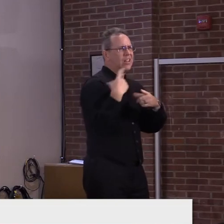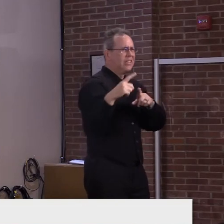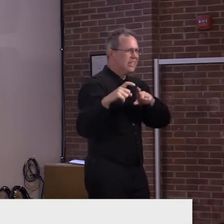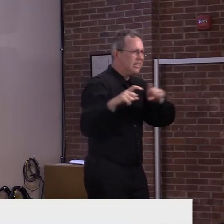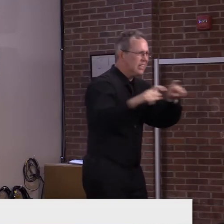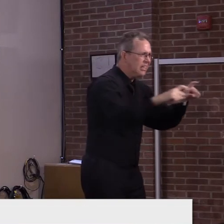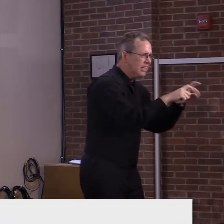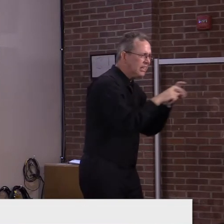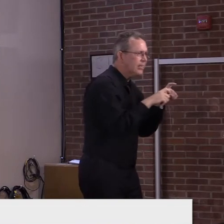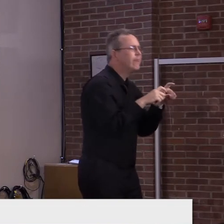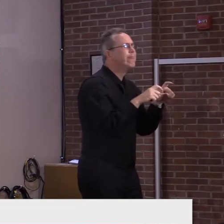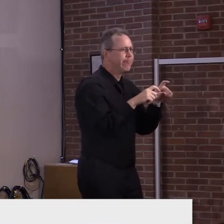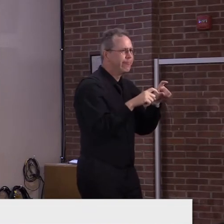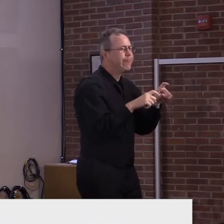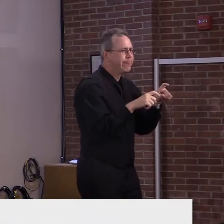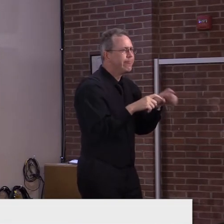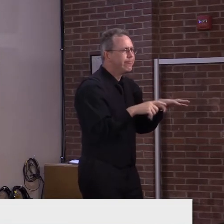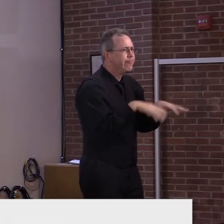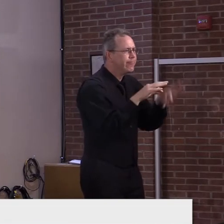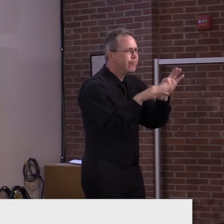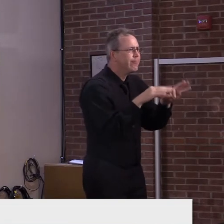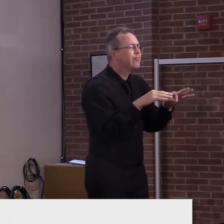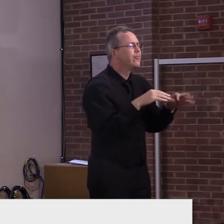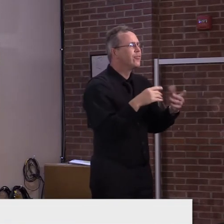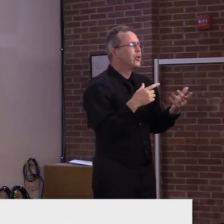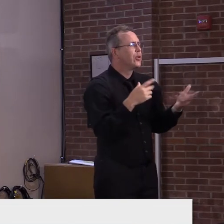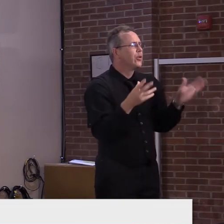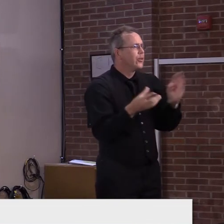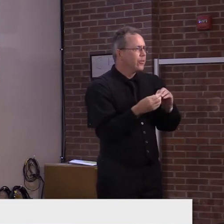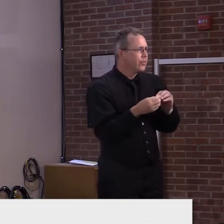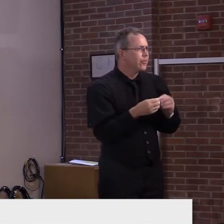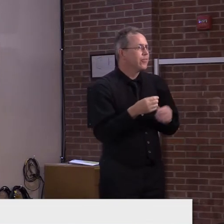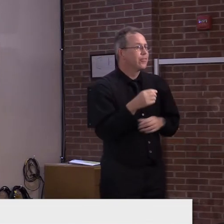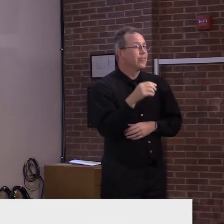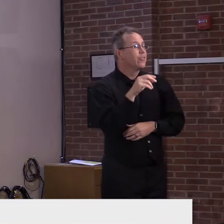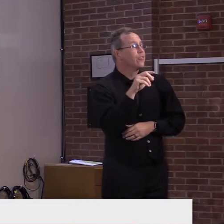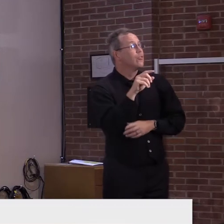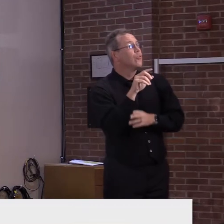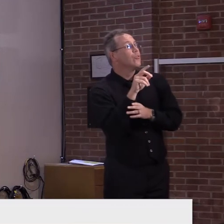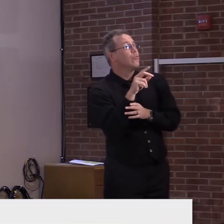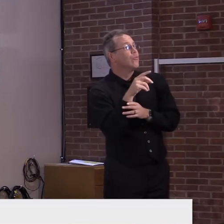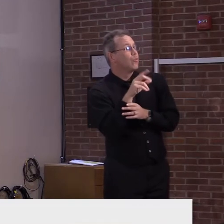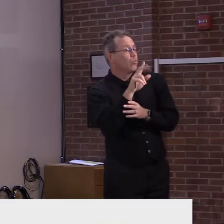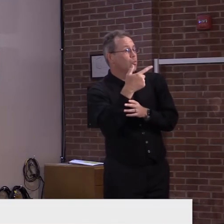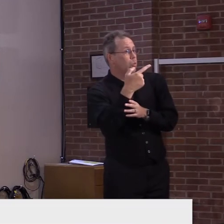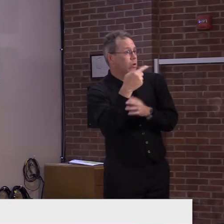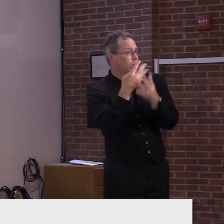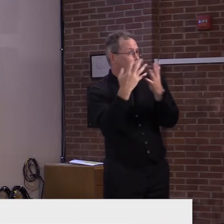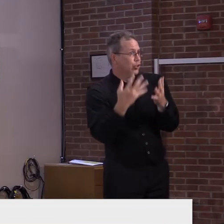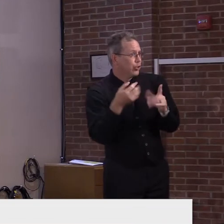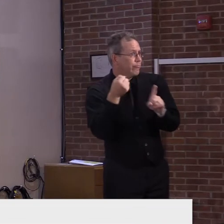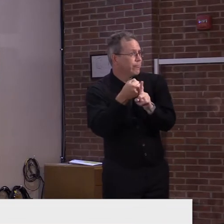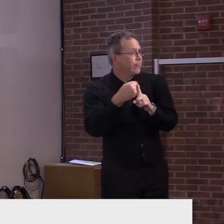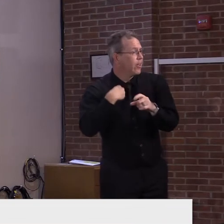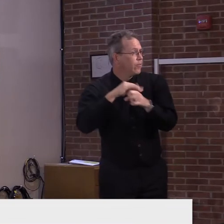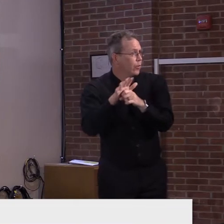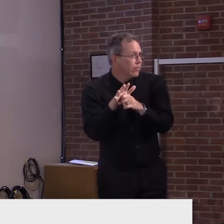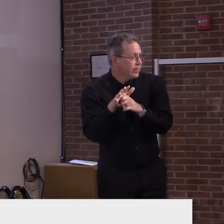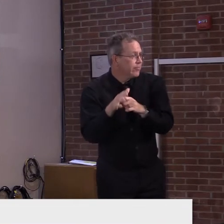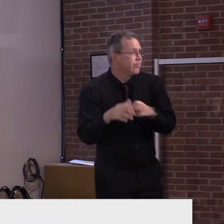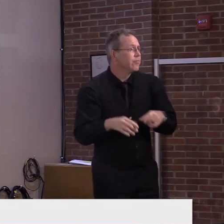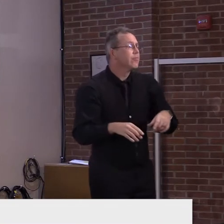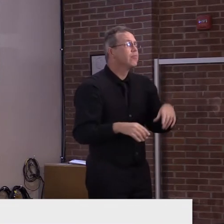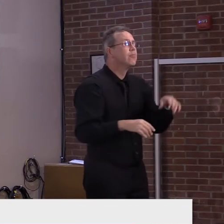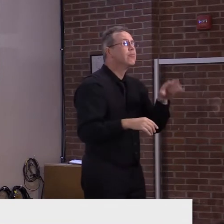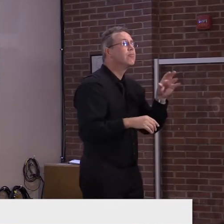Corrections is reporting 21 incarcerated individuals at the Newport facility tested positive for COVID-19. So did